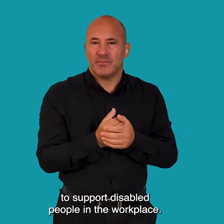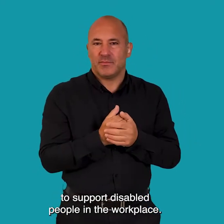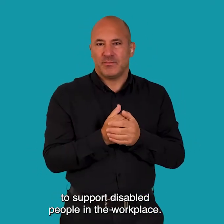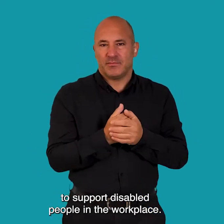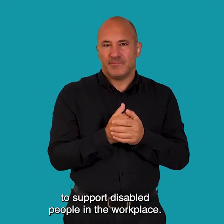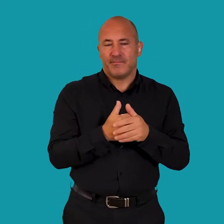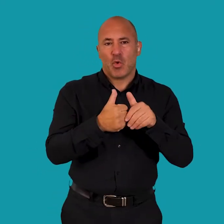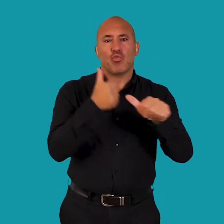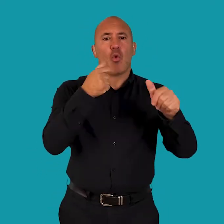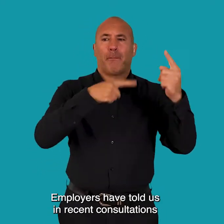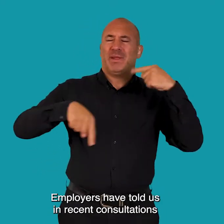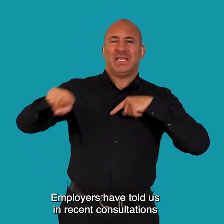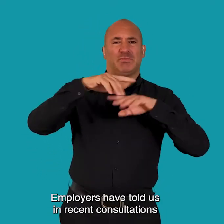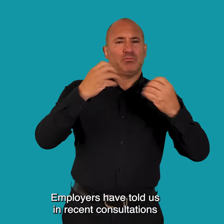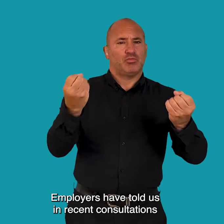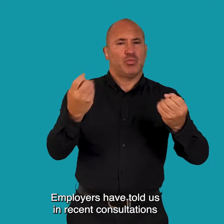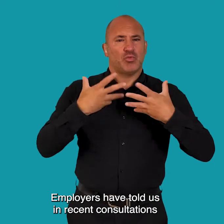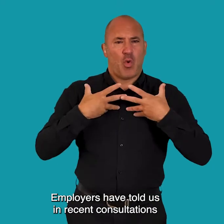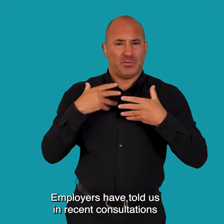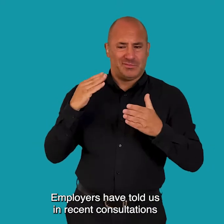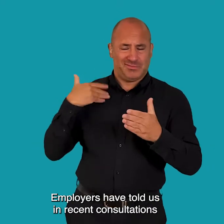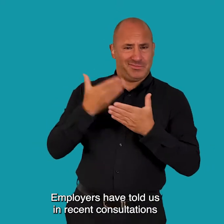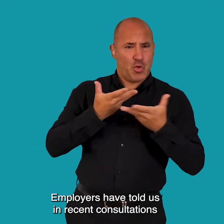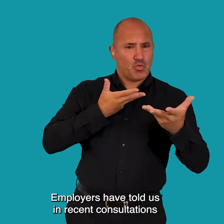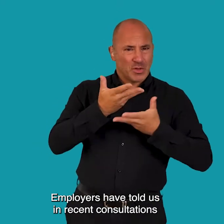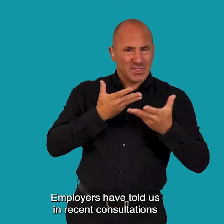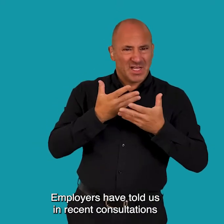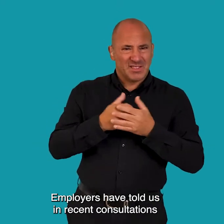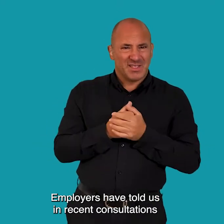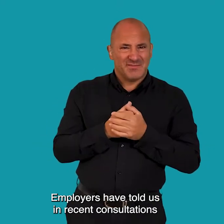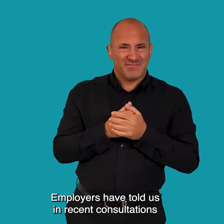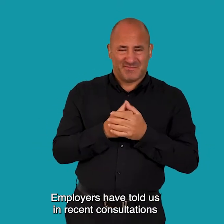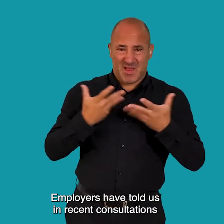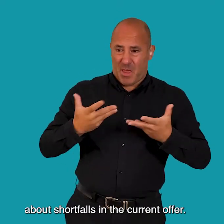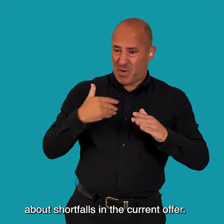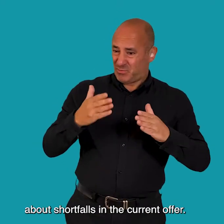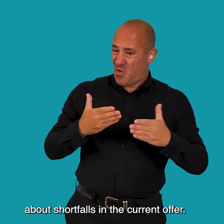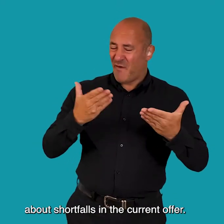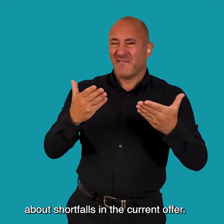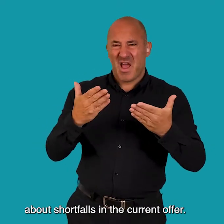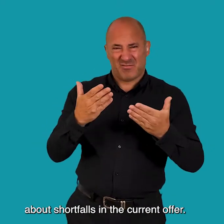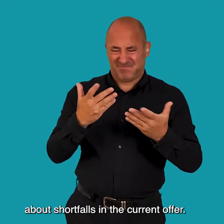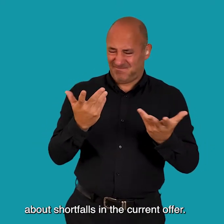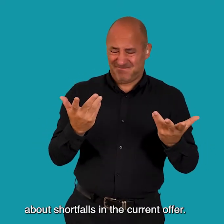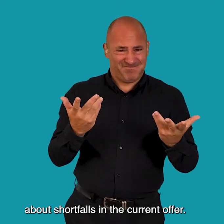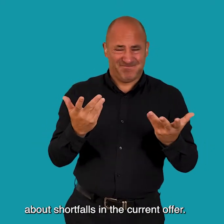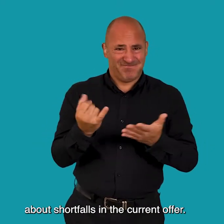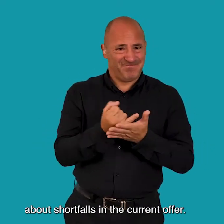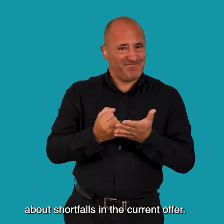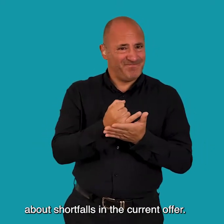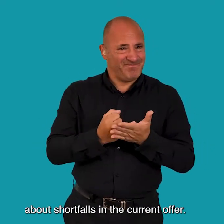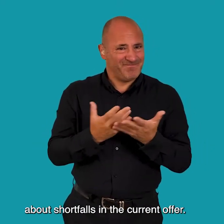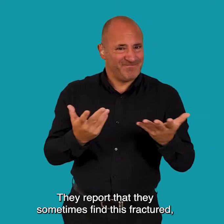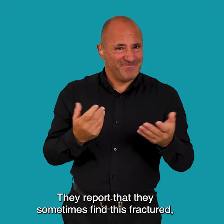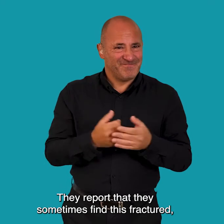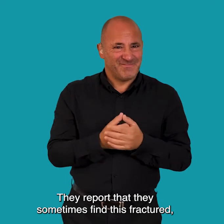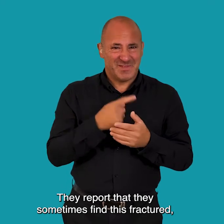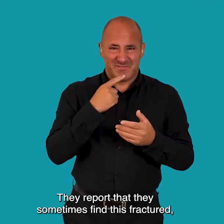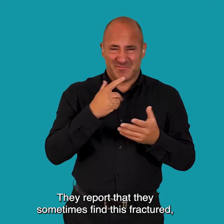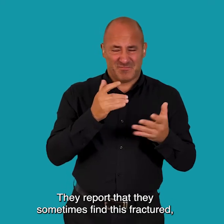workplace. Employers have told us in recent consultations about shortfalls in the current offer. They report that they